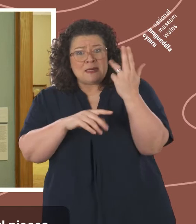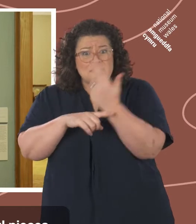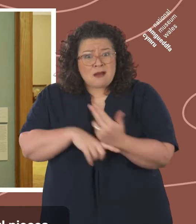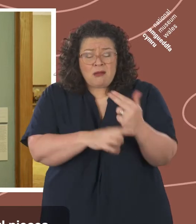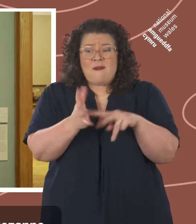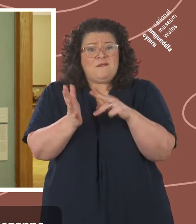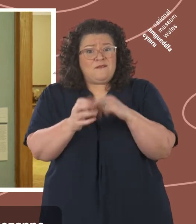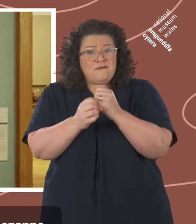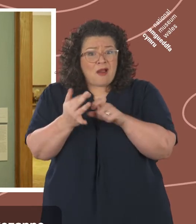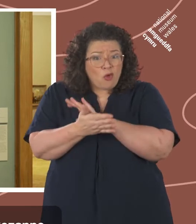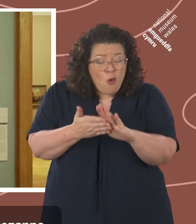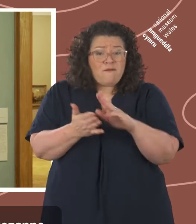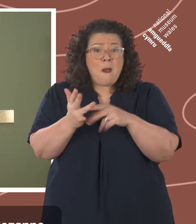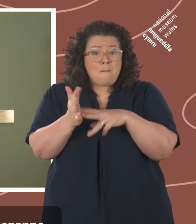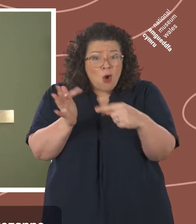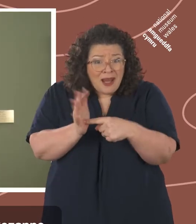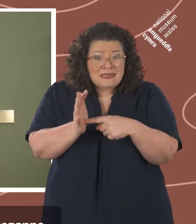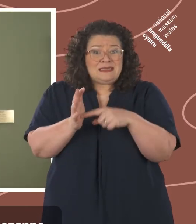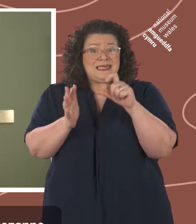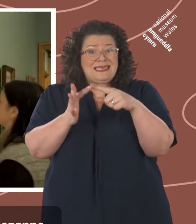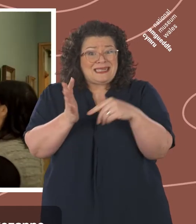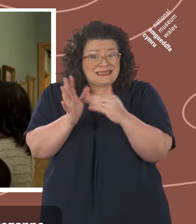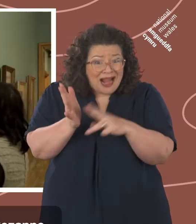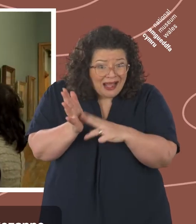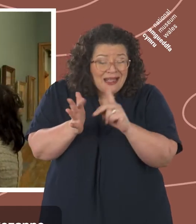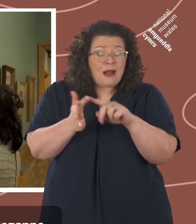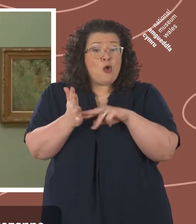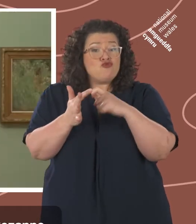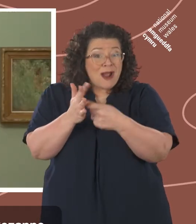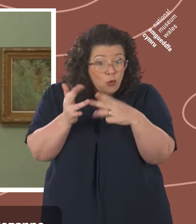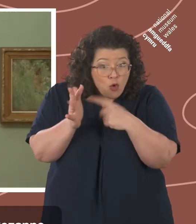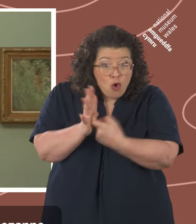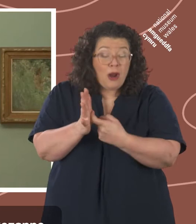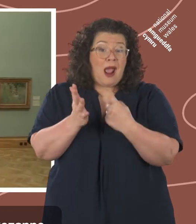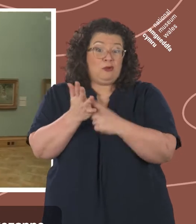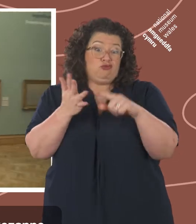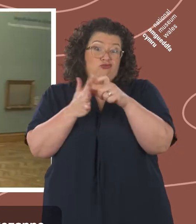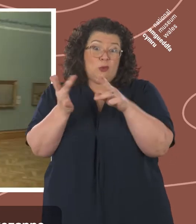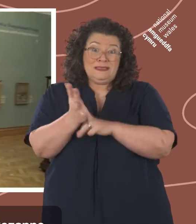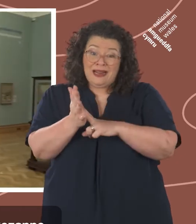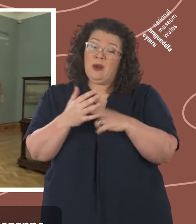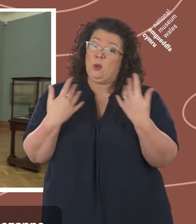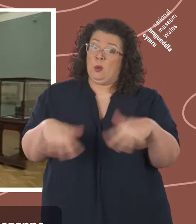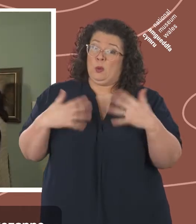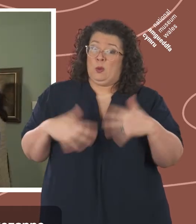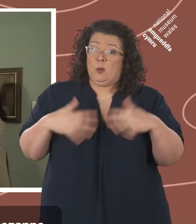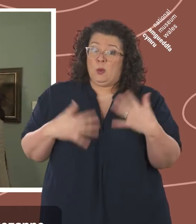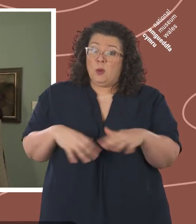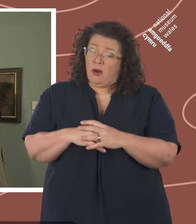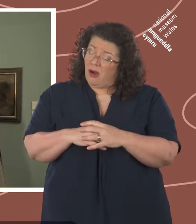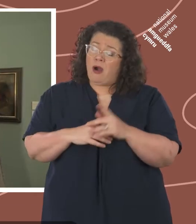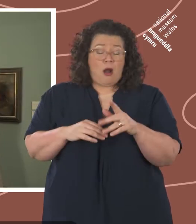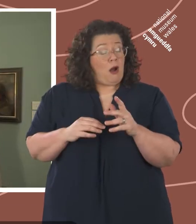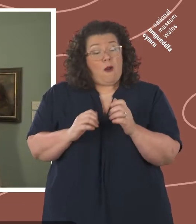artists. Van Gogh, Monet, Cézanne, Renoir and Rodin.